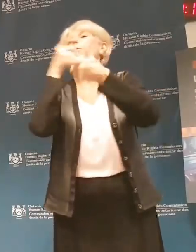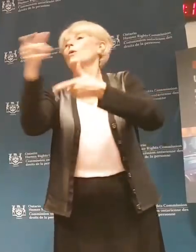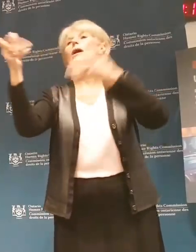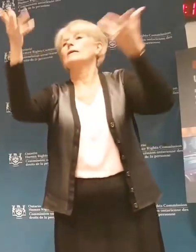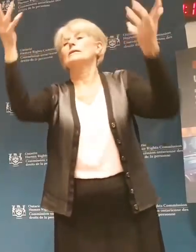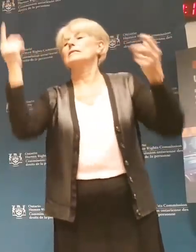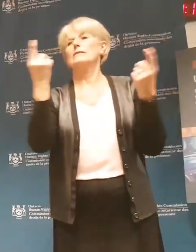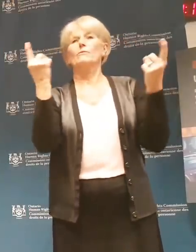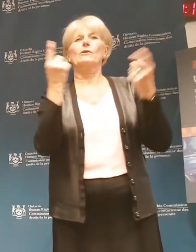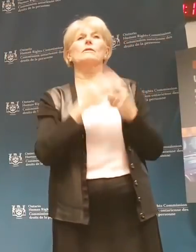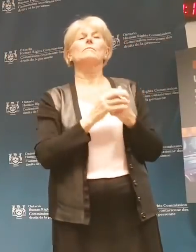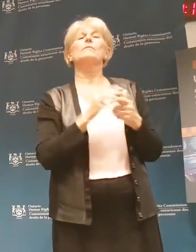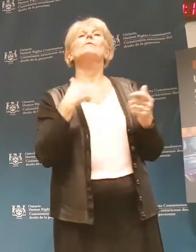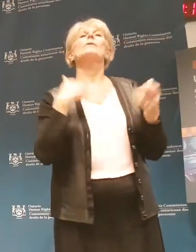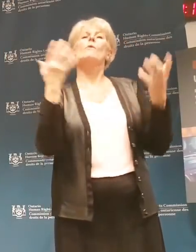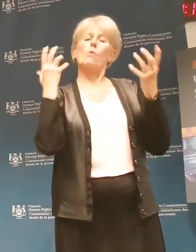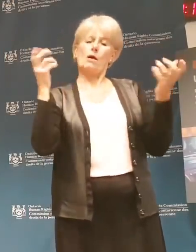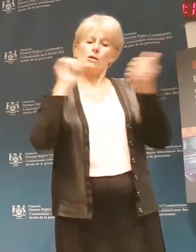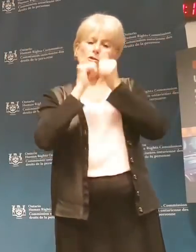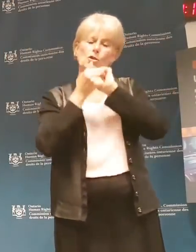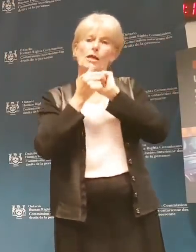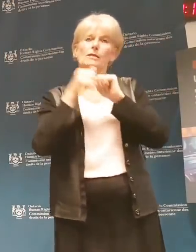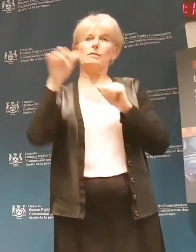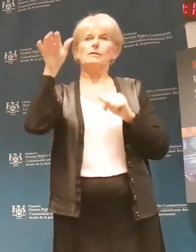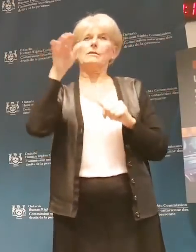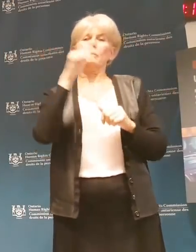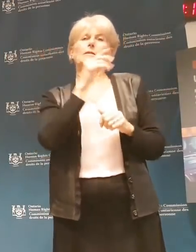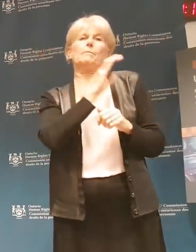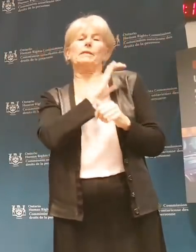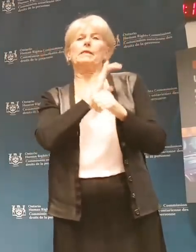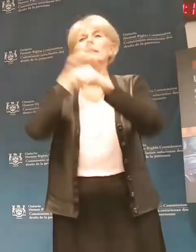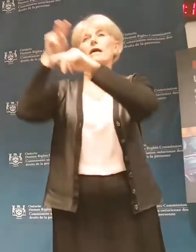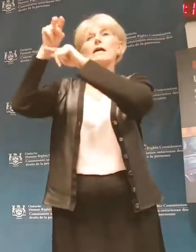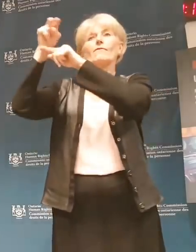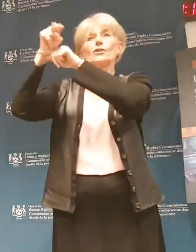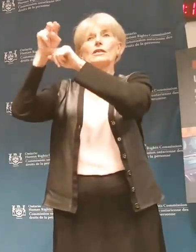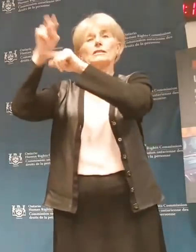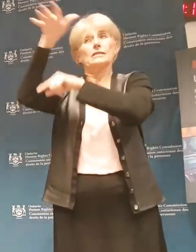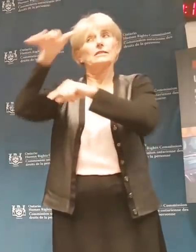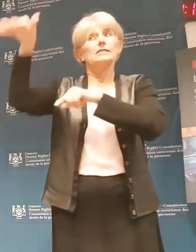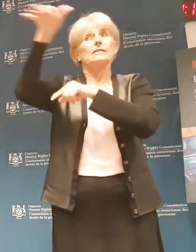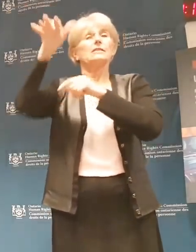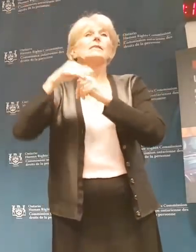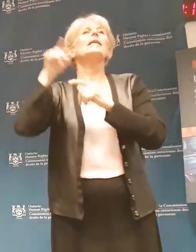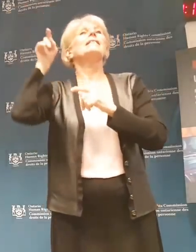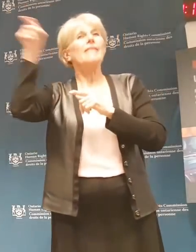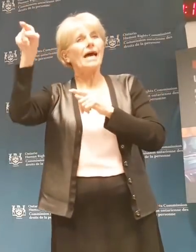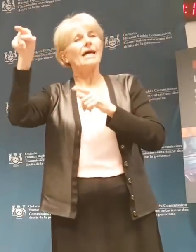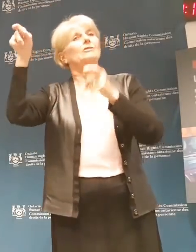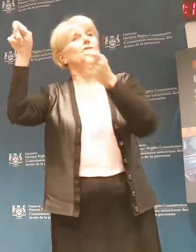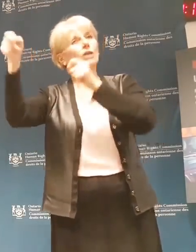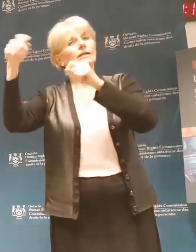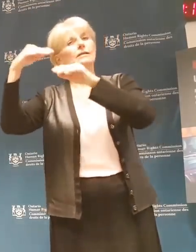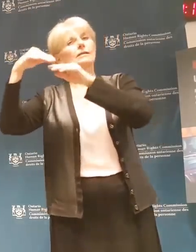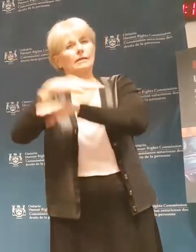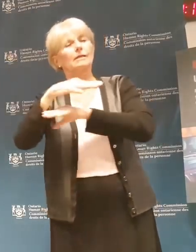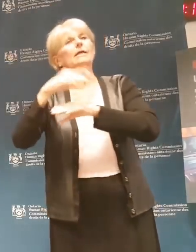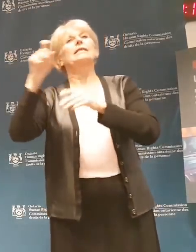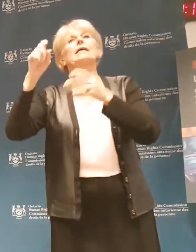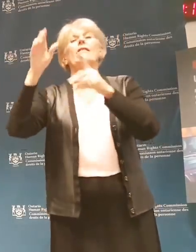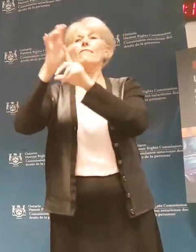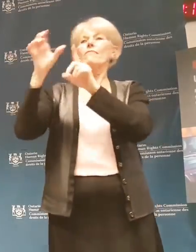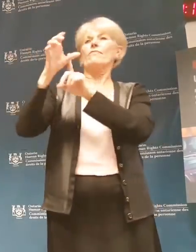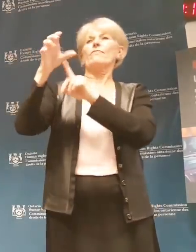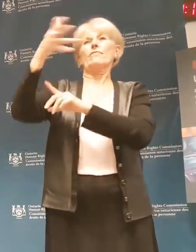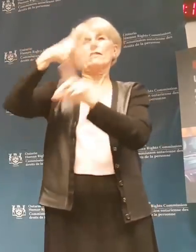But we want to see changes of the police governance, because that's the only way to change the culture at the